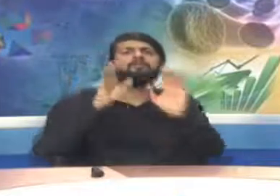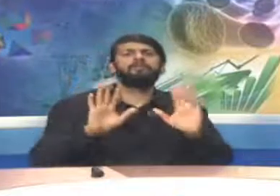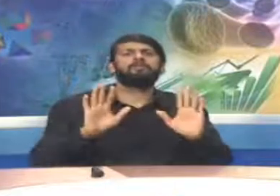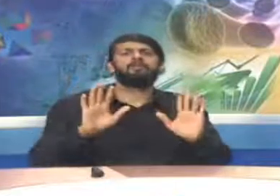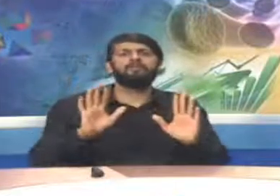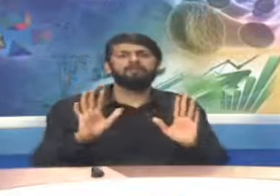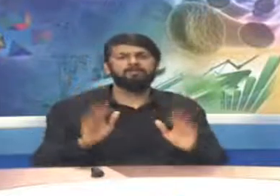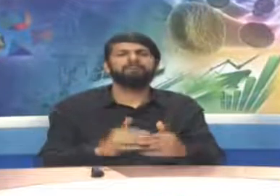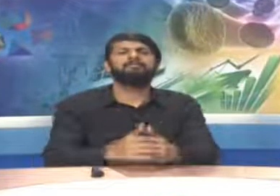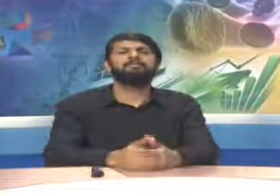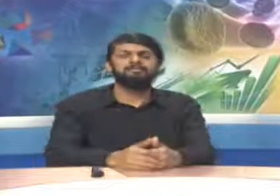We all are equal.